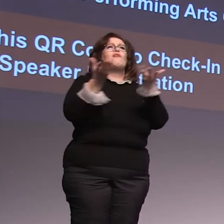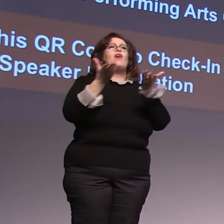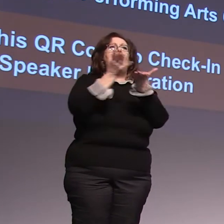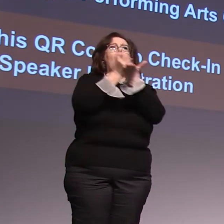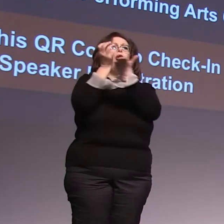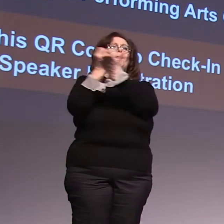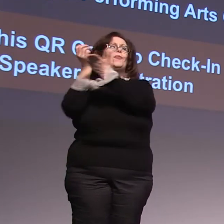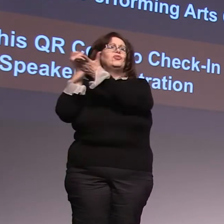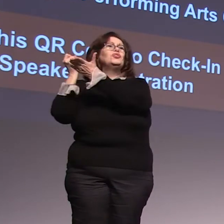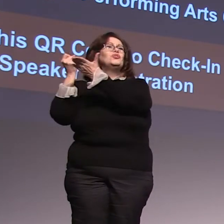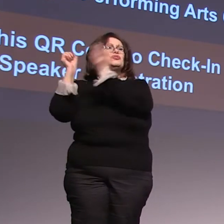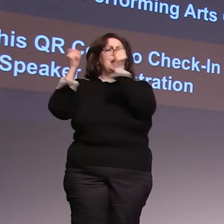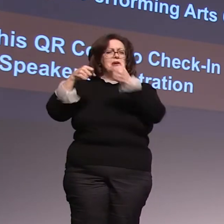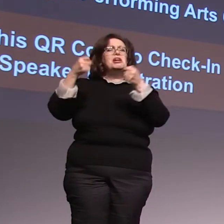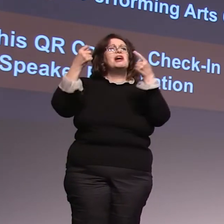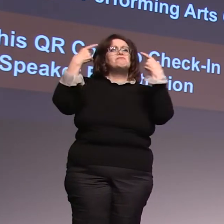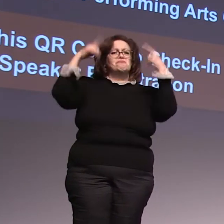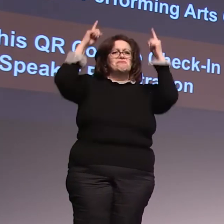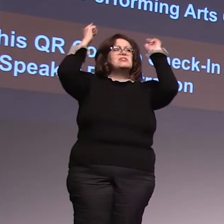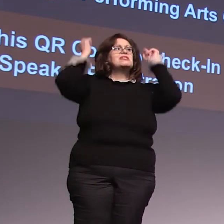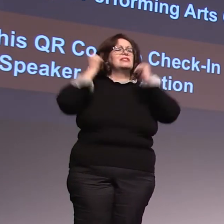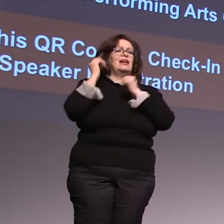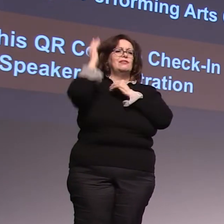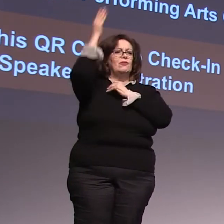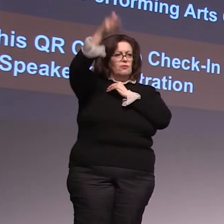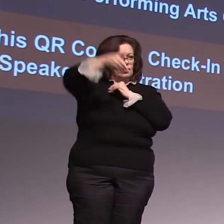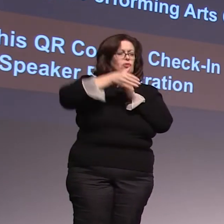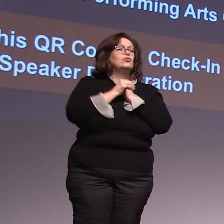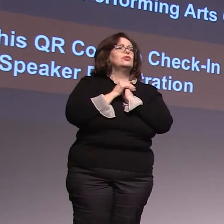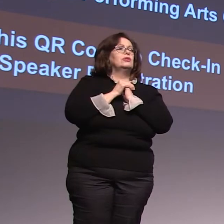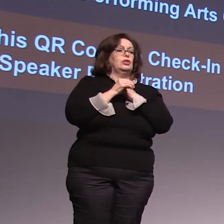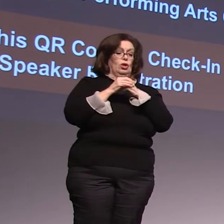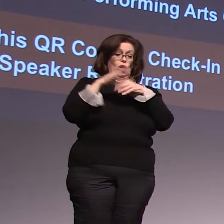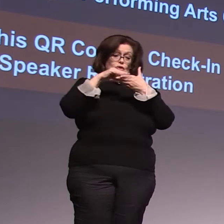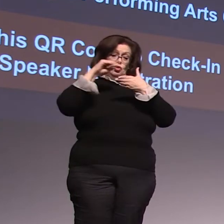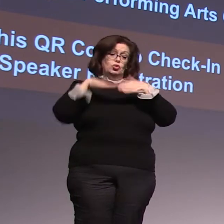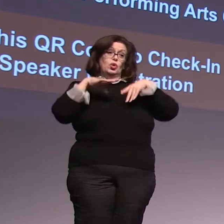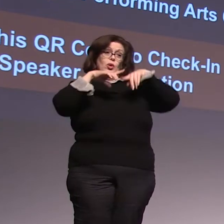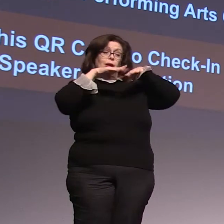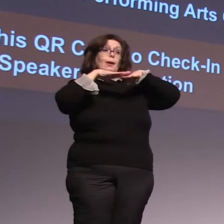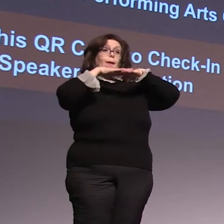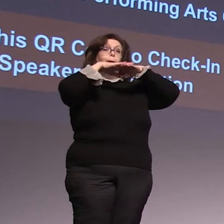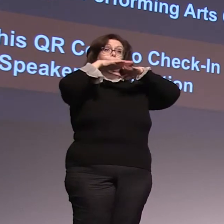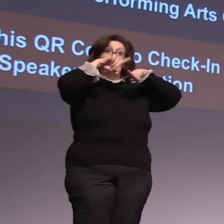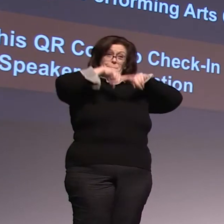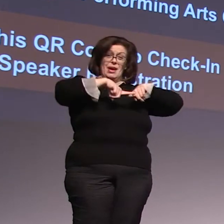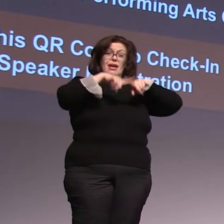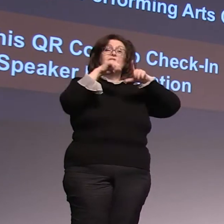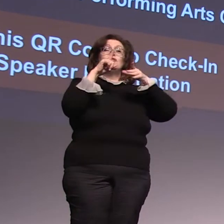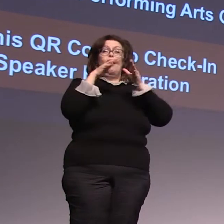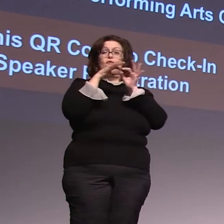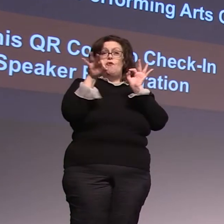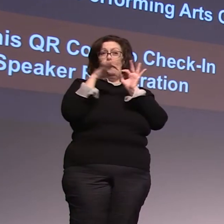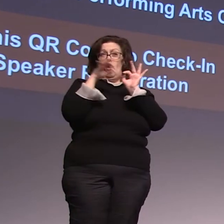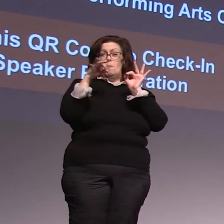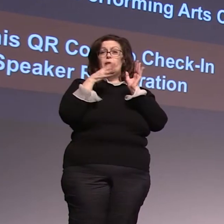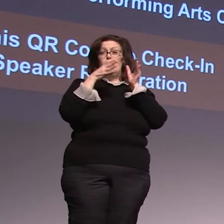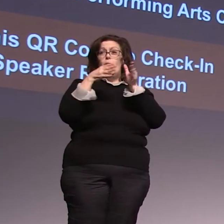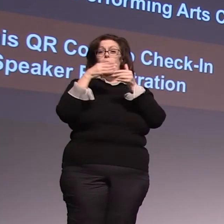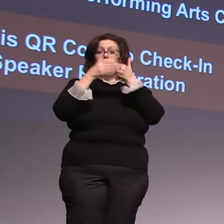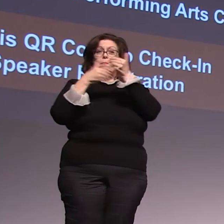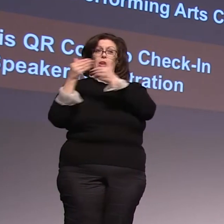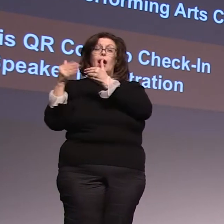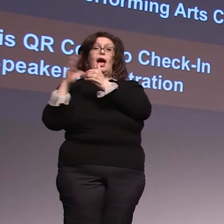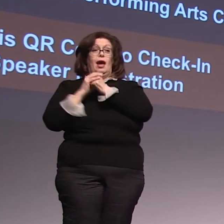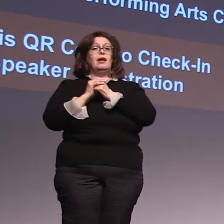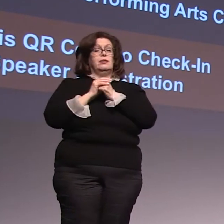and be successful after they graduate. A student-based formula looks at the individual needs of students, it funds the needs of those students to